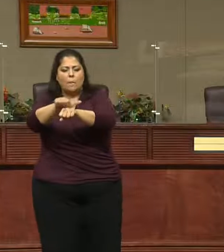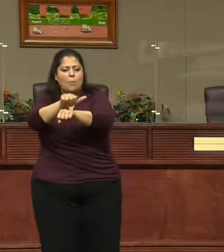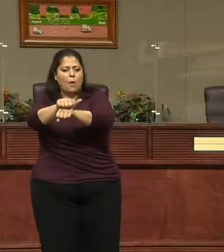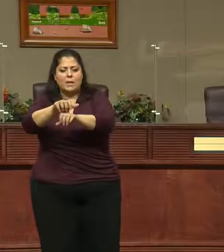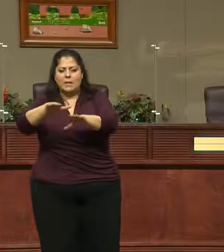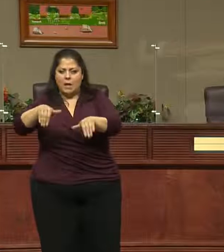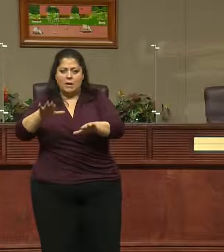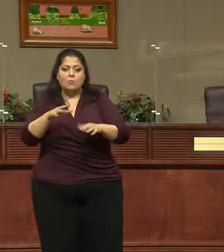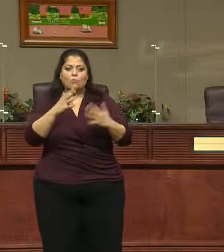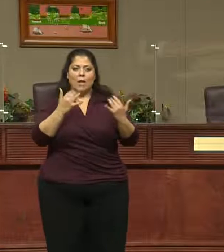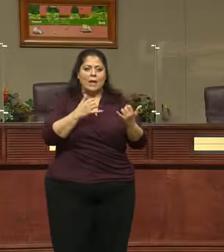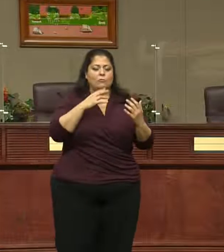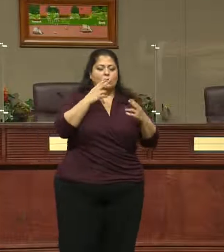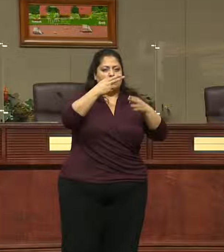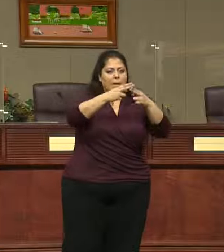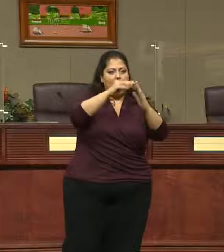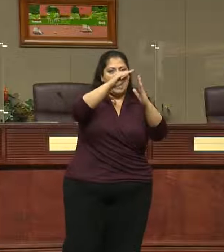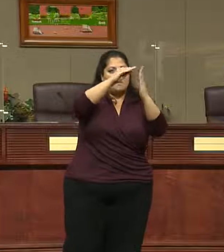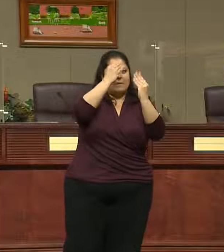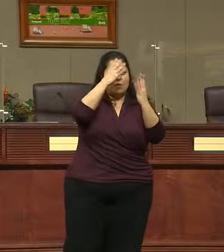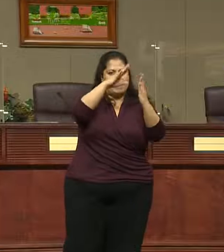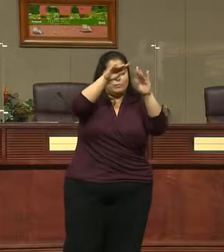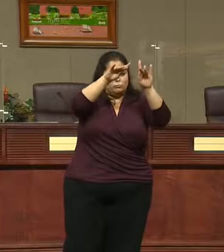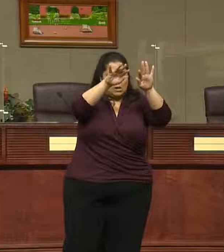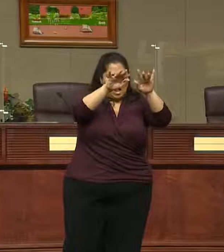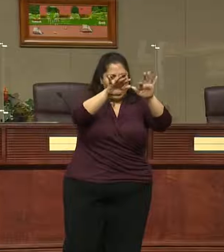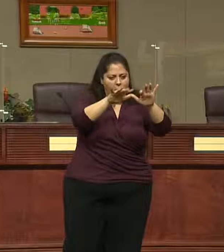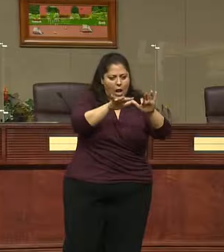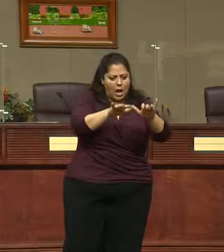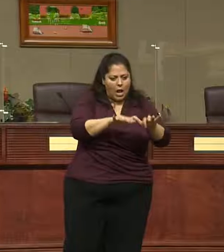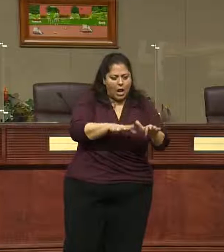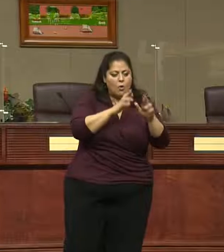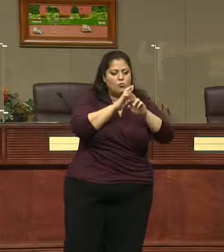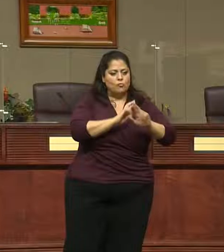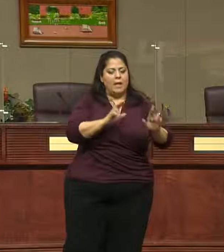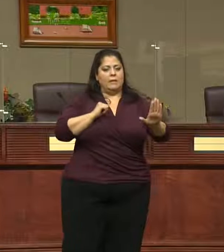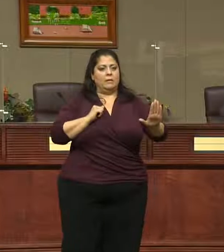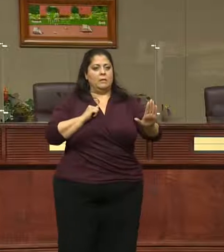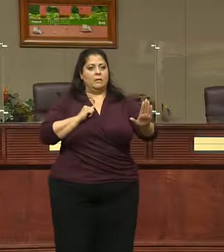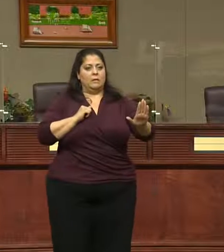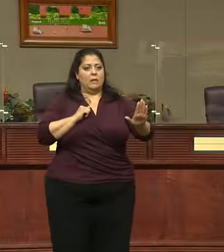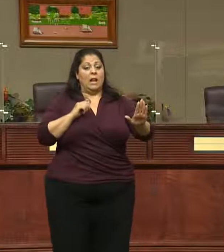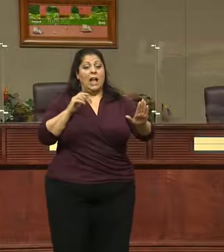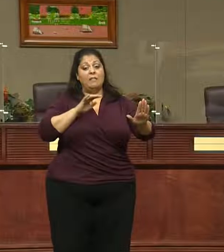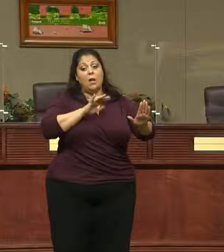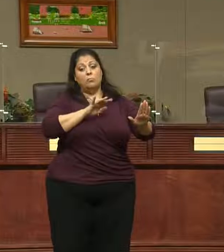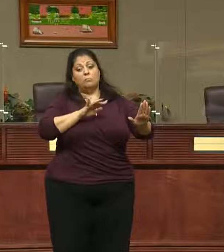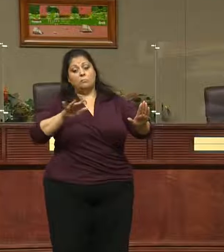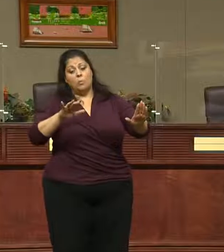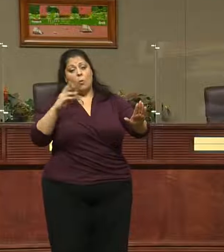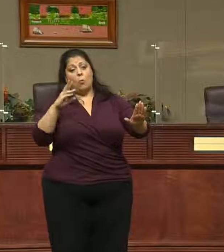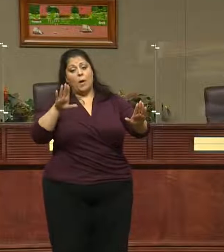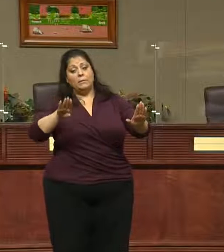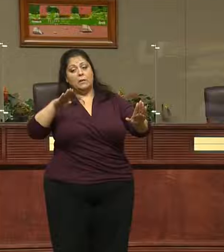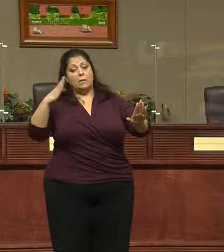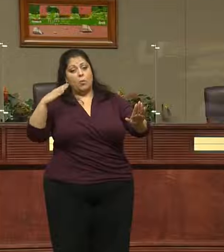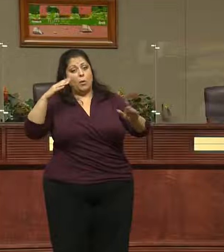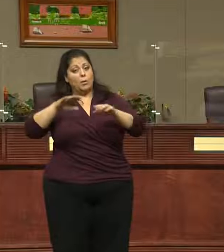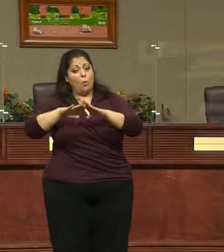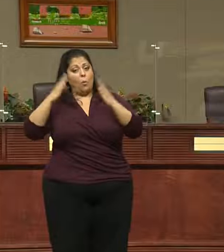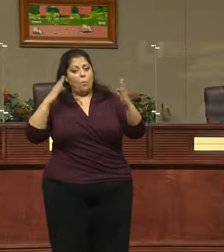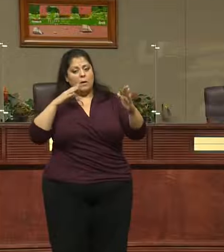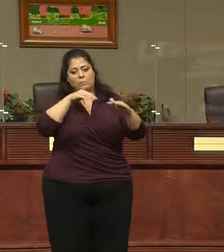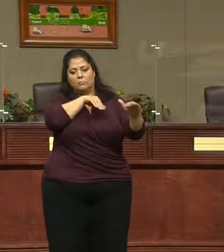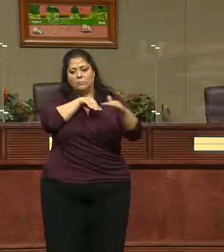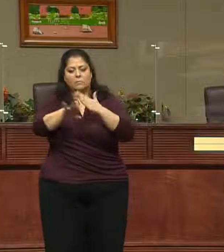register yourself into all the information. When it opens, potentially on Wednesday morning, you just have to click and make the appointment.